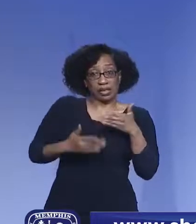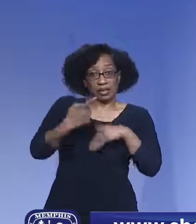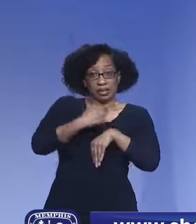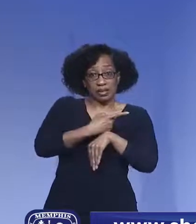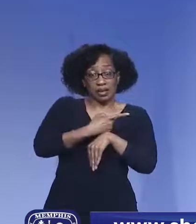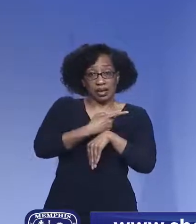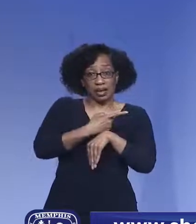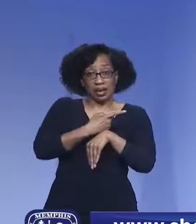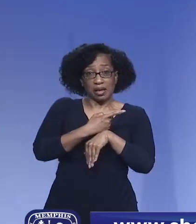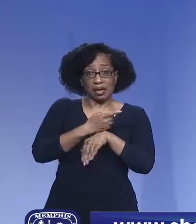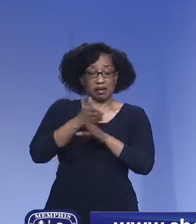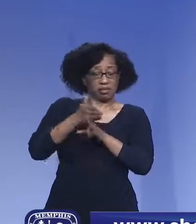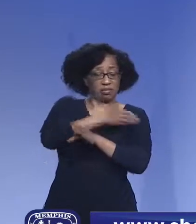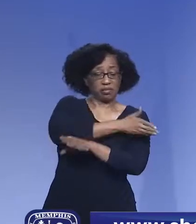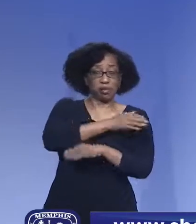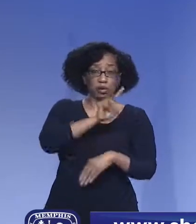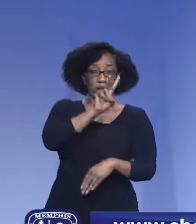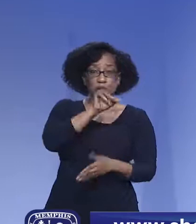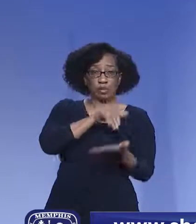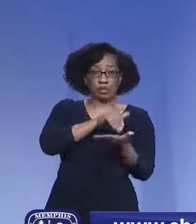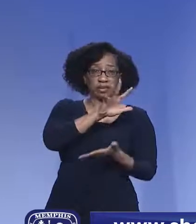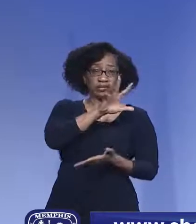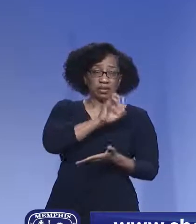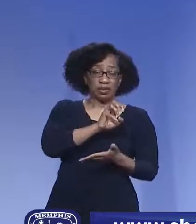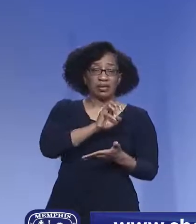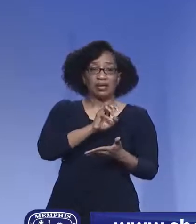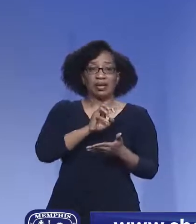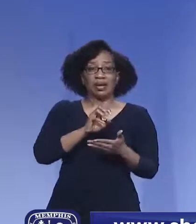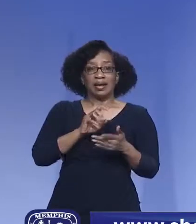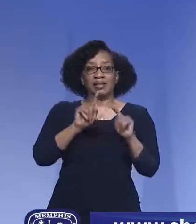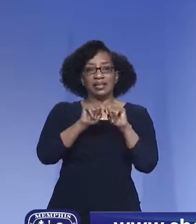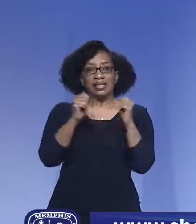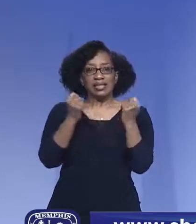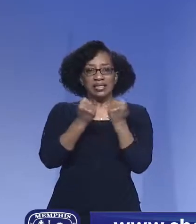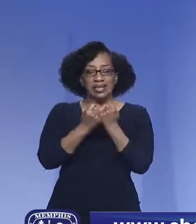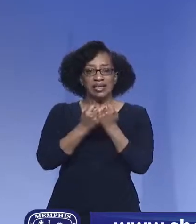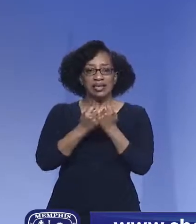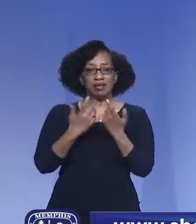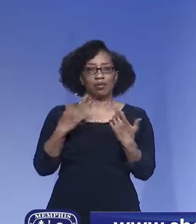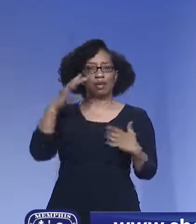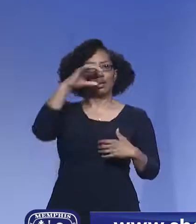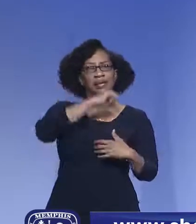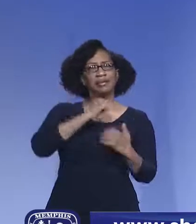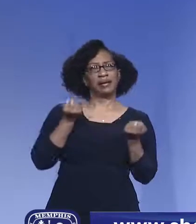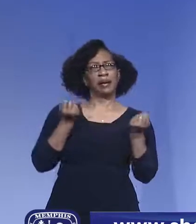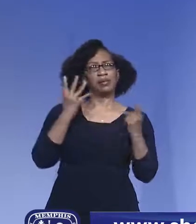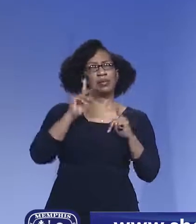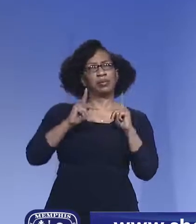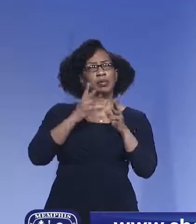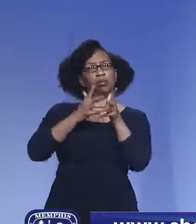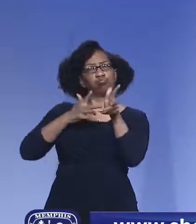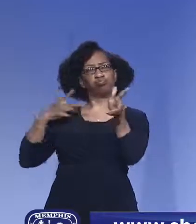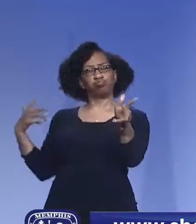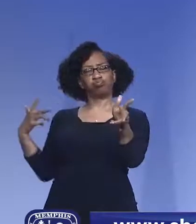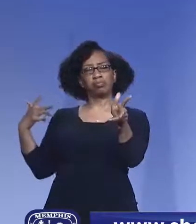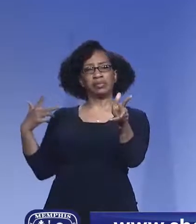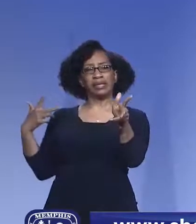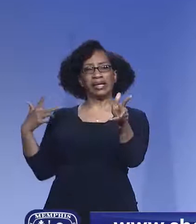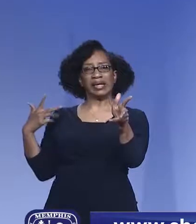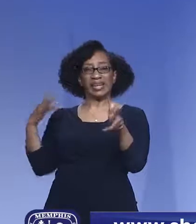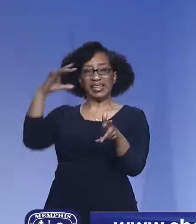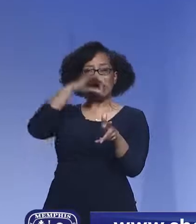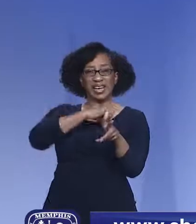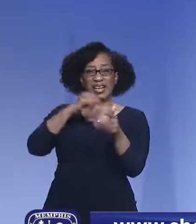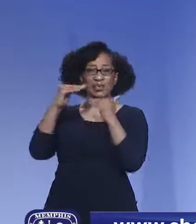almost 2,500 vaccines, our team overestimated the number of individuals who were coming through the line. As a result,